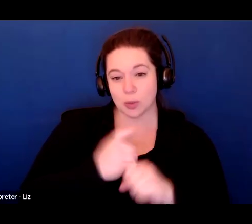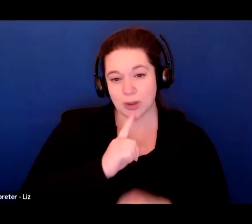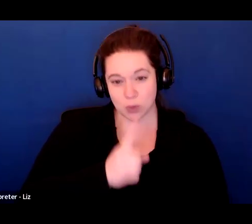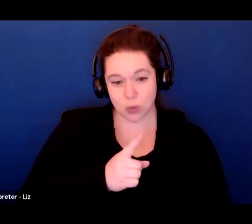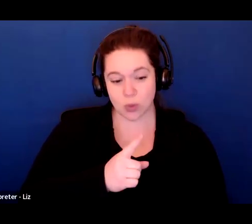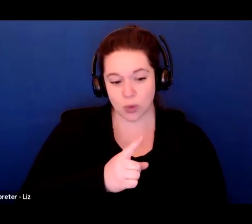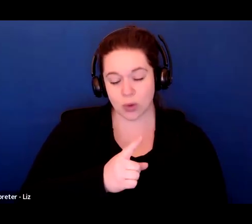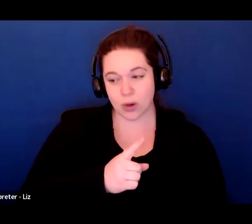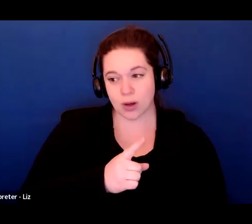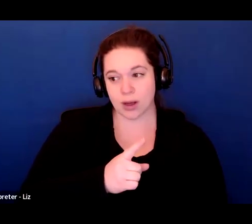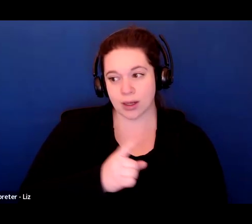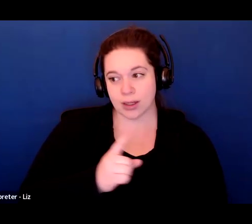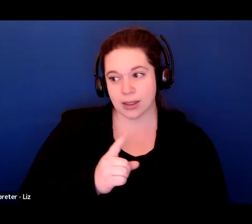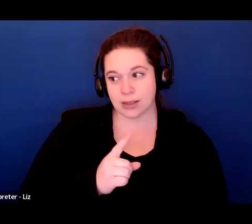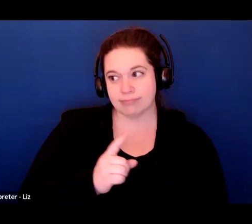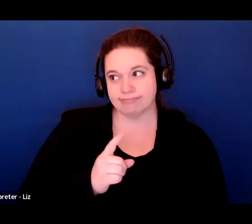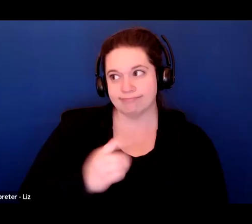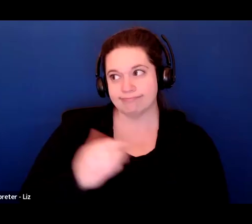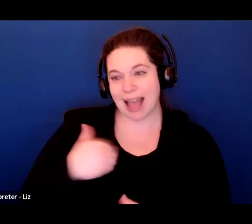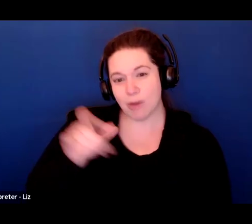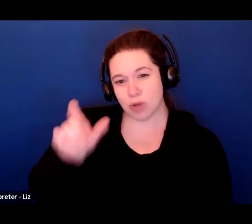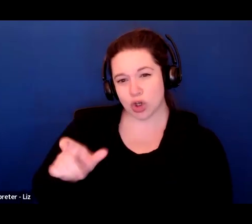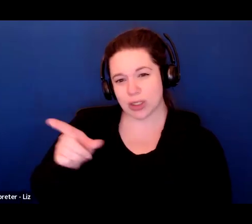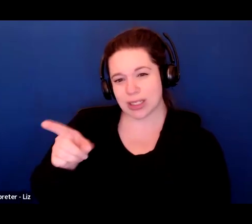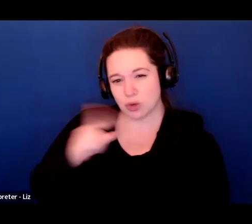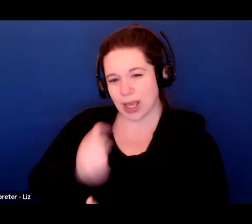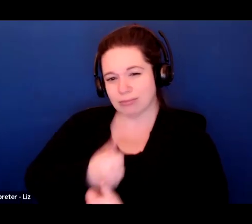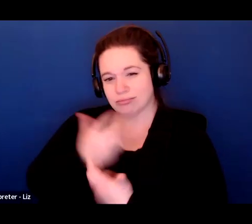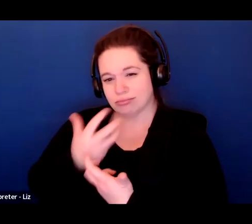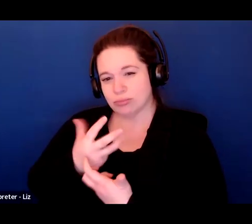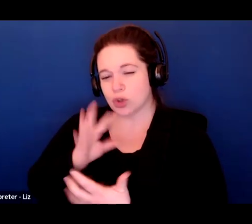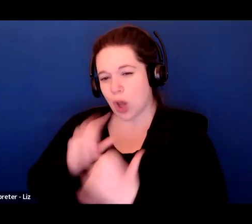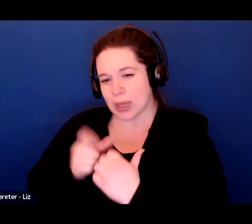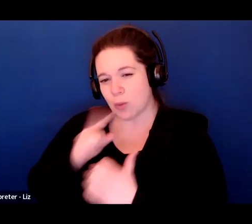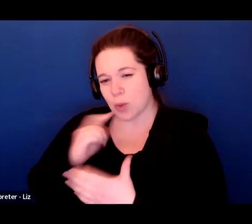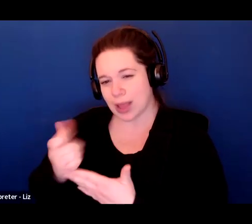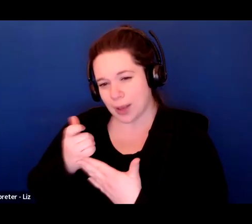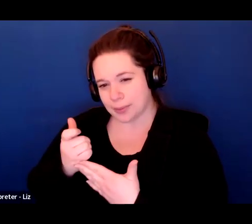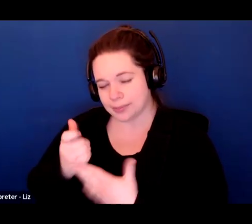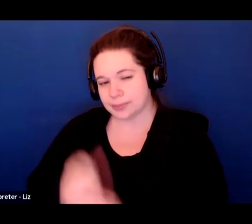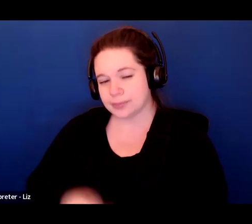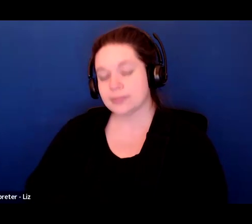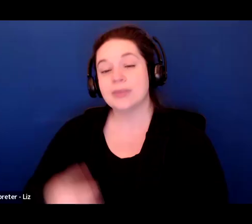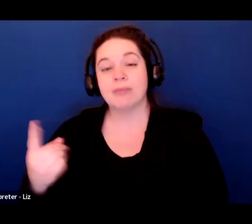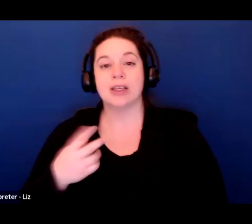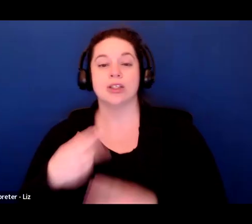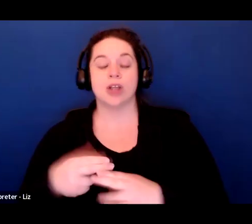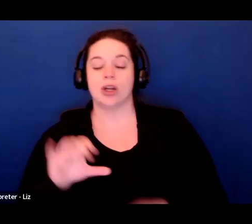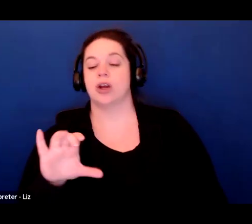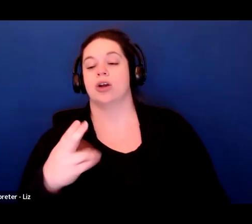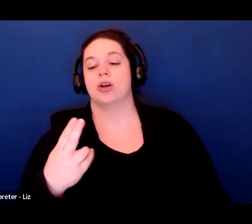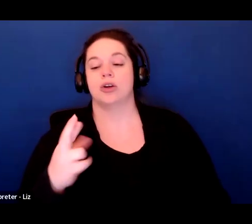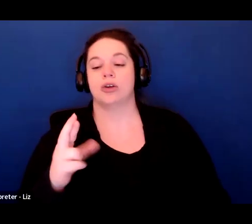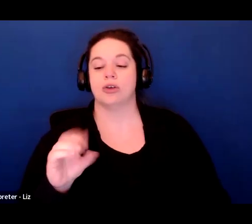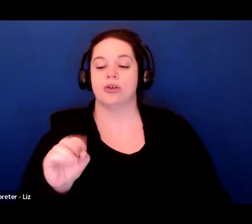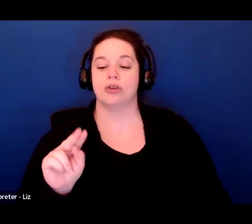have somebody that you can talk to that will help. There's a thing that's called chronic sorrow, and